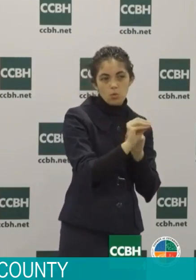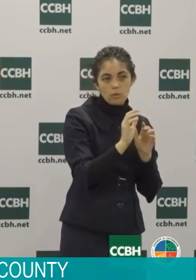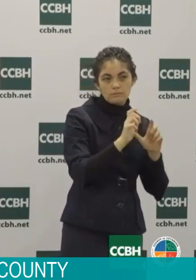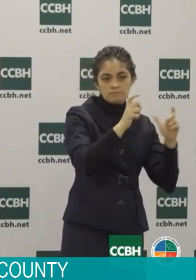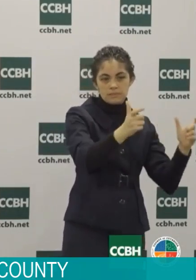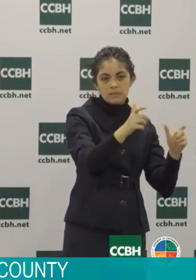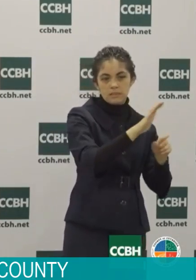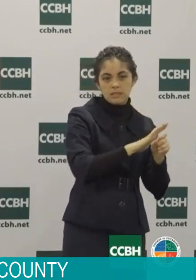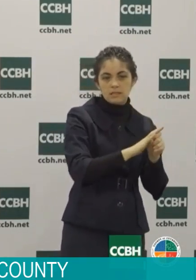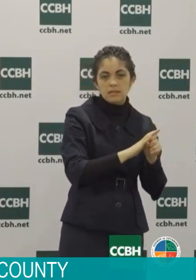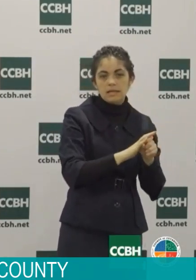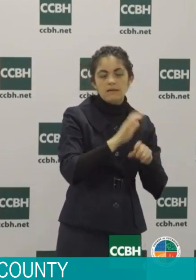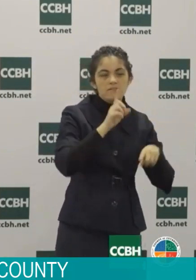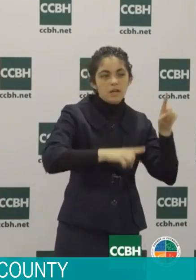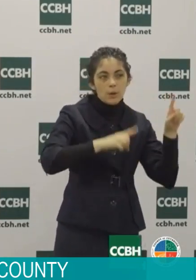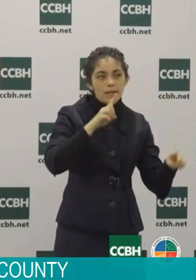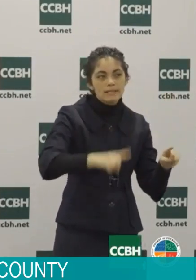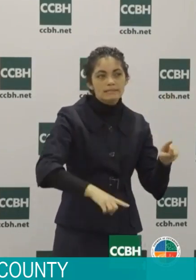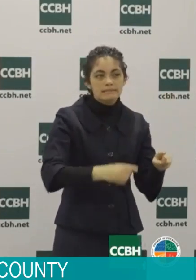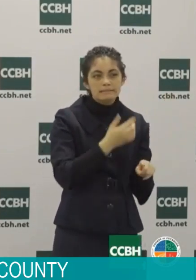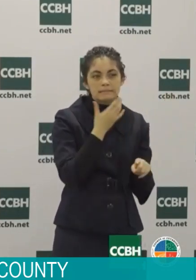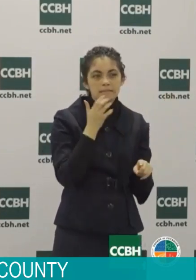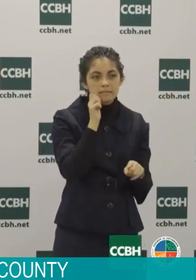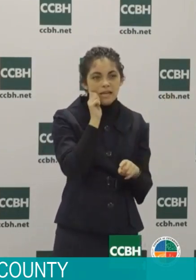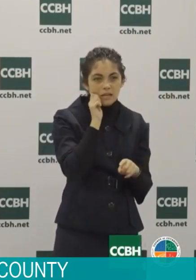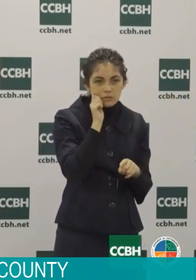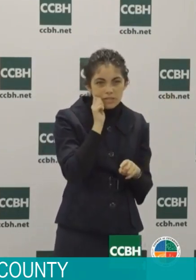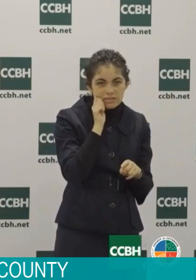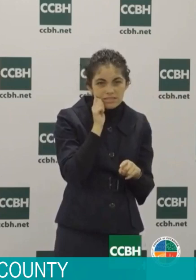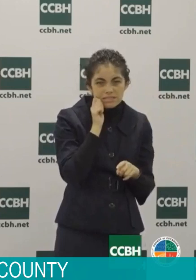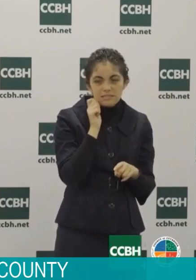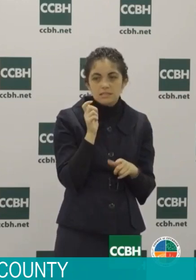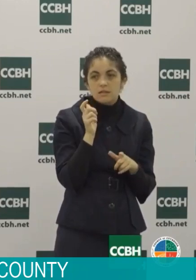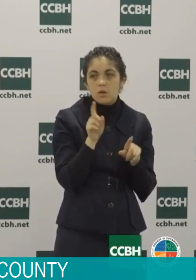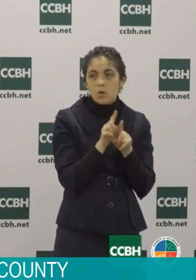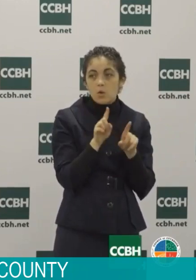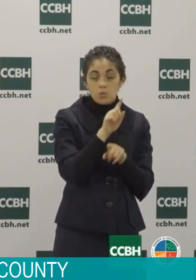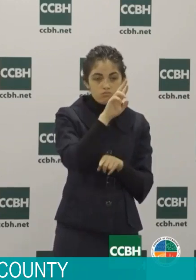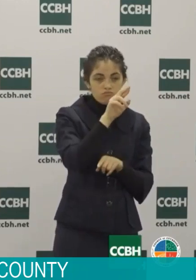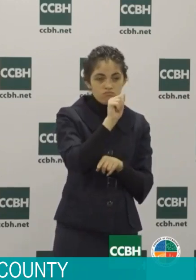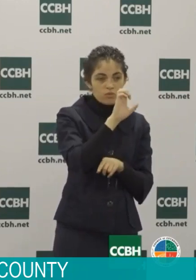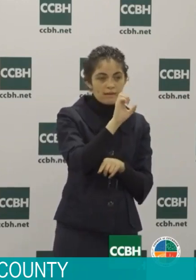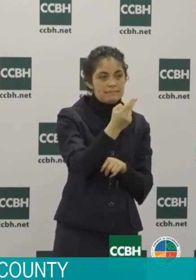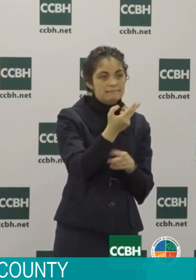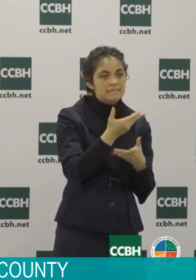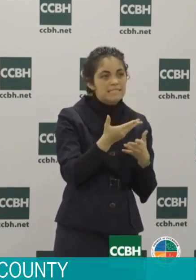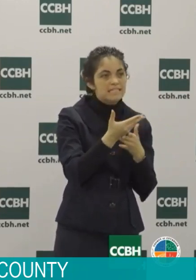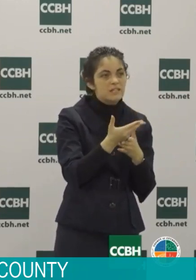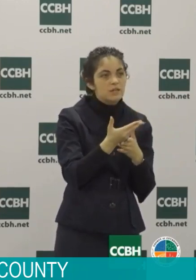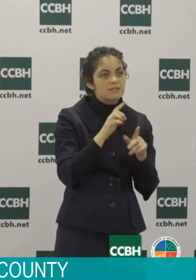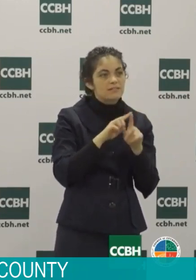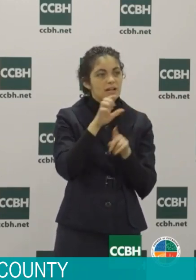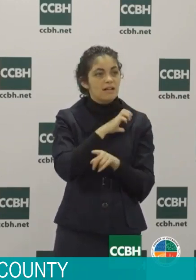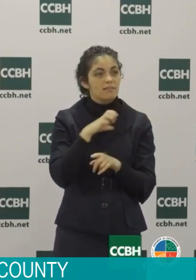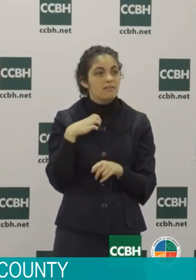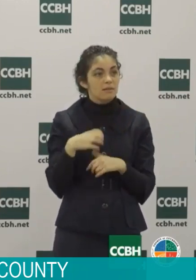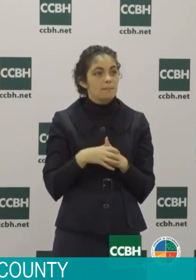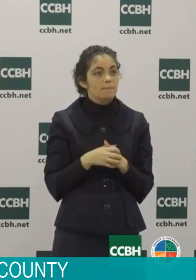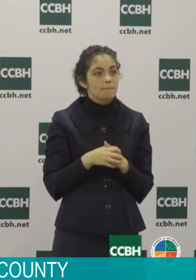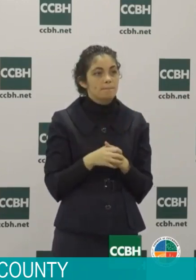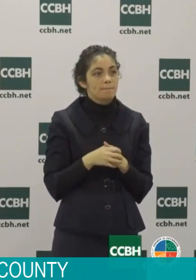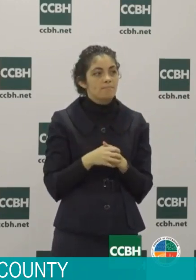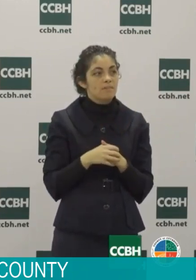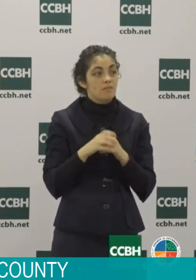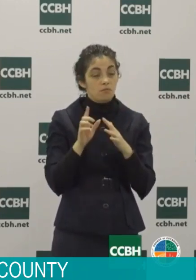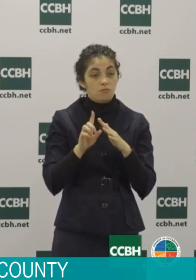that have a racial and ethnic demographic breakdown that is similar to our community here in Greater Cleveland? So from the